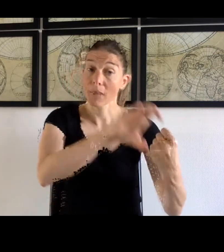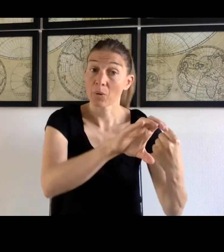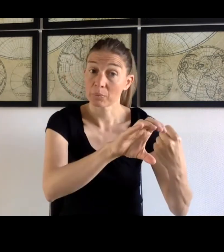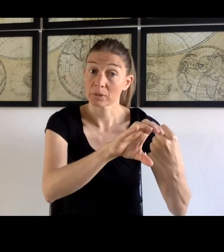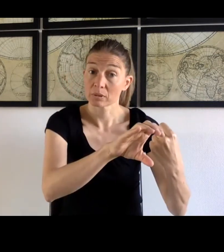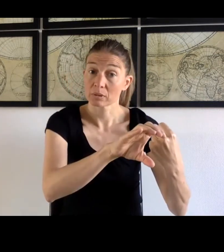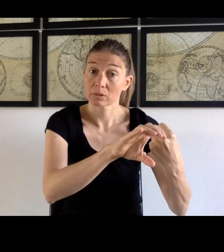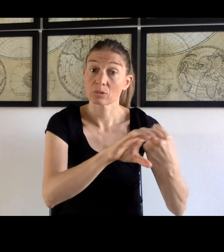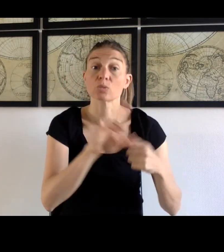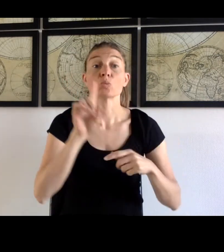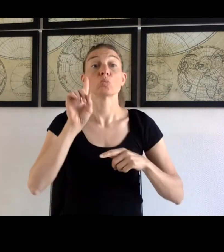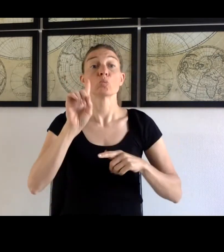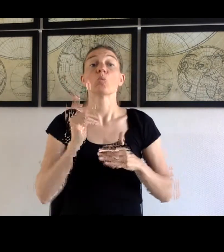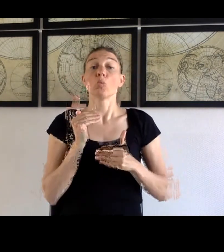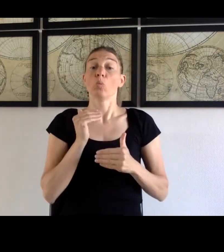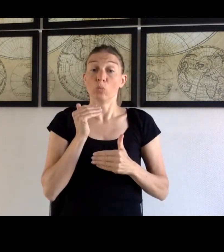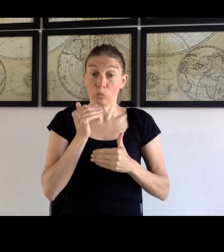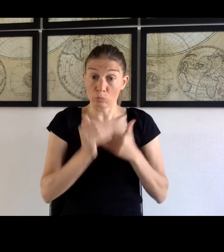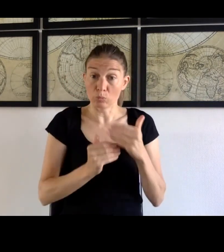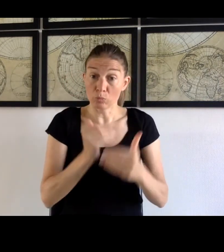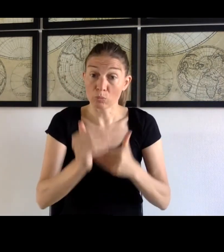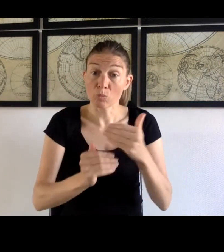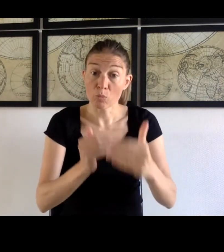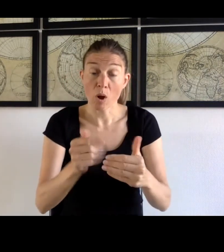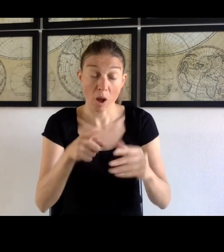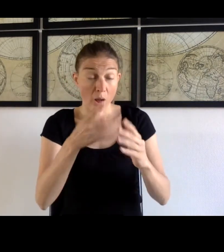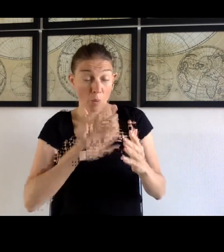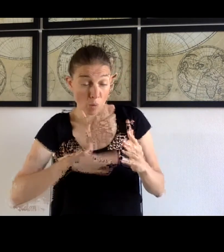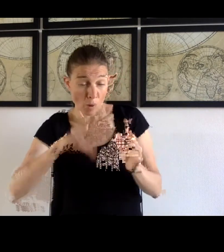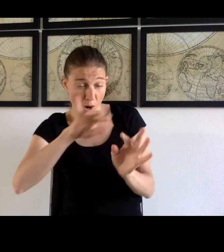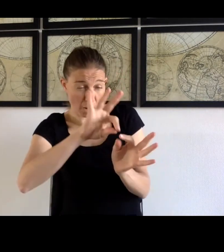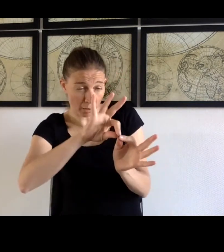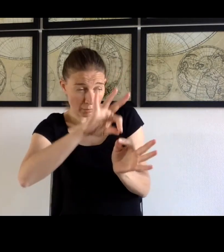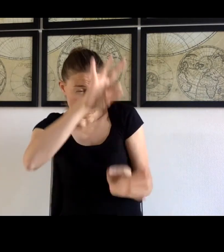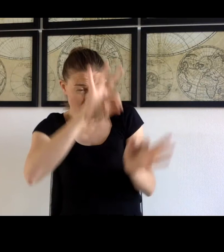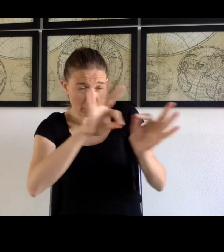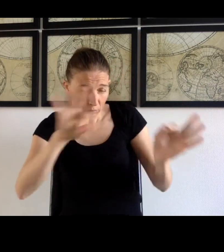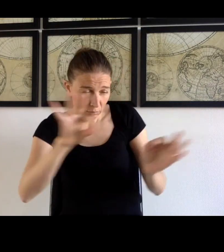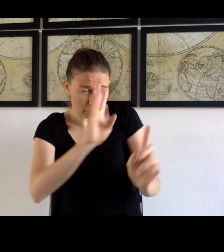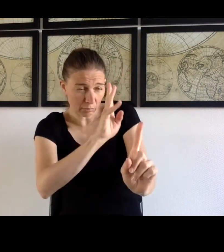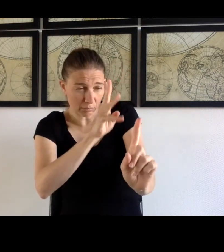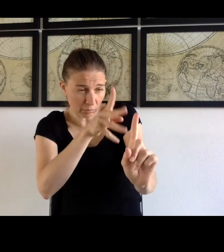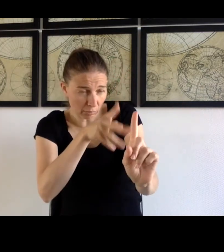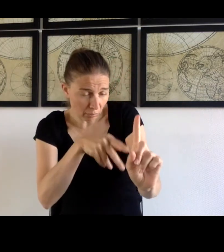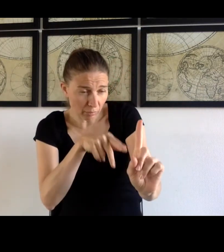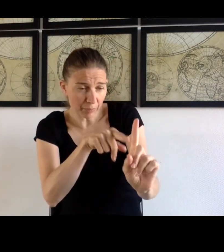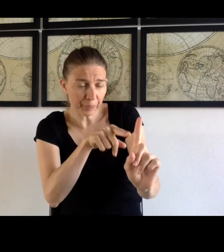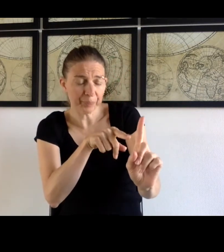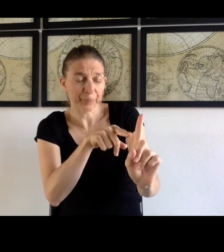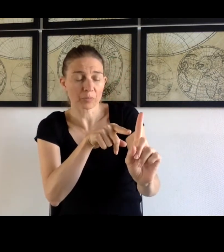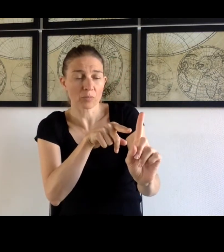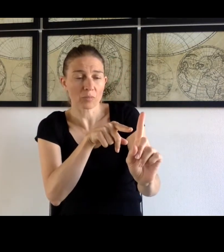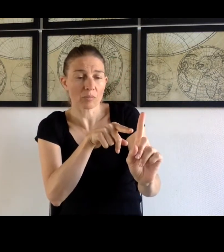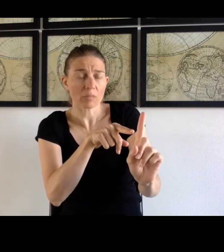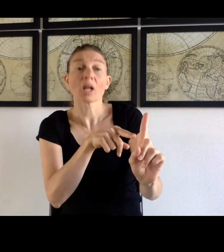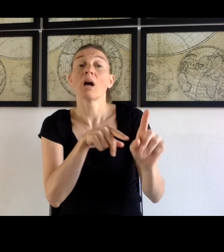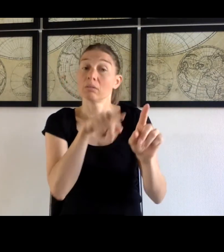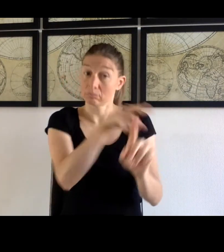assessment process is key. It has to be in accordance with what the person wants, and the person has to be